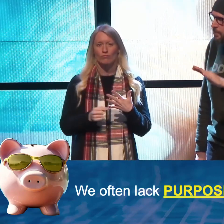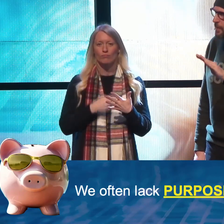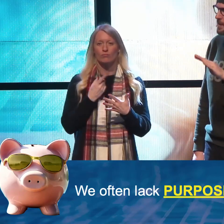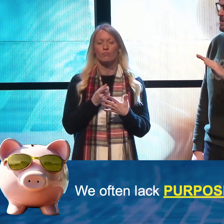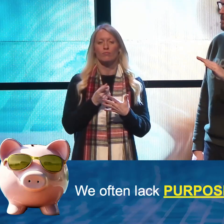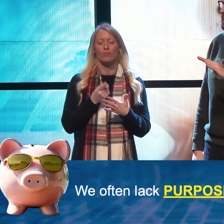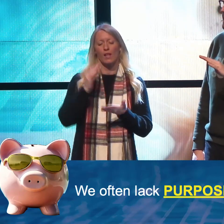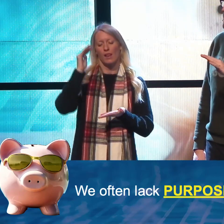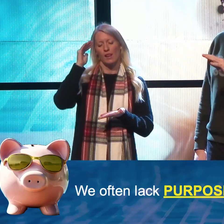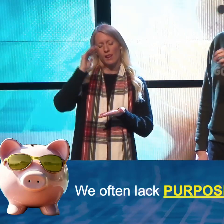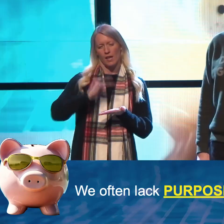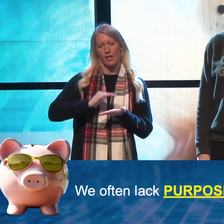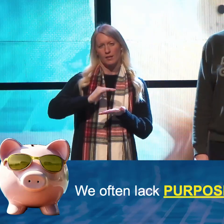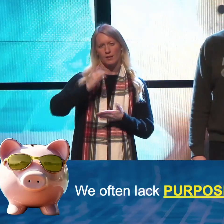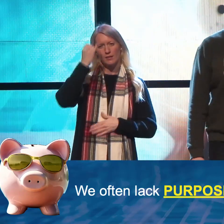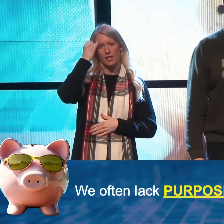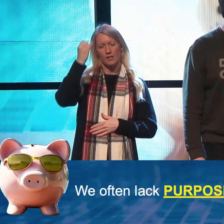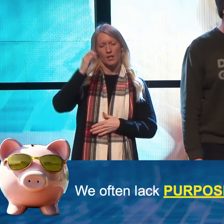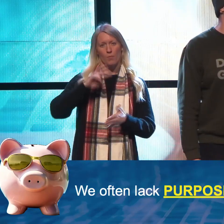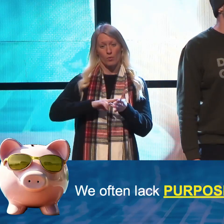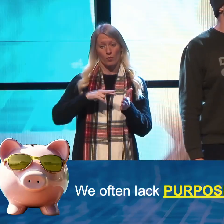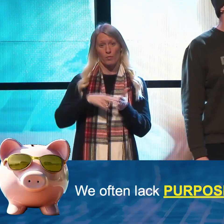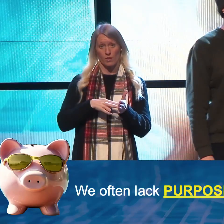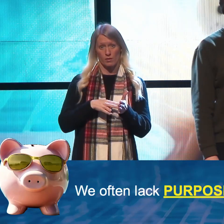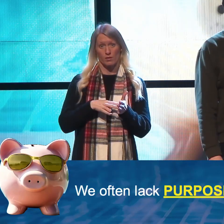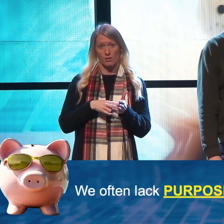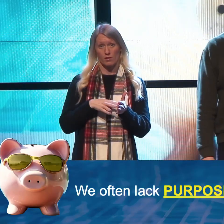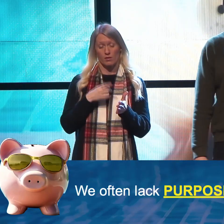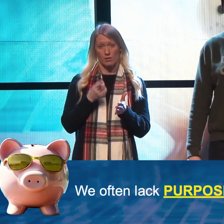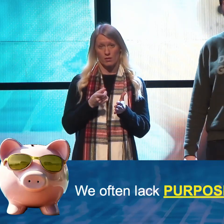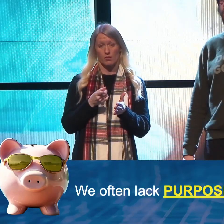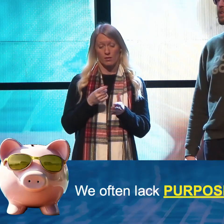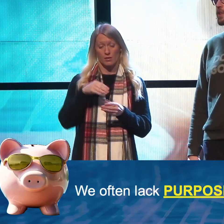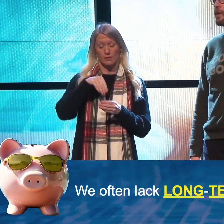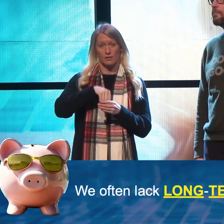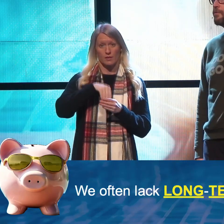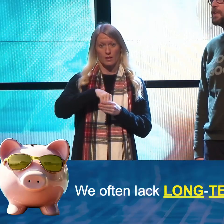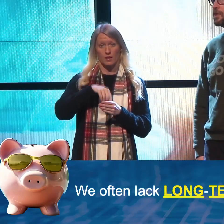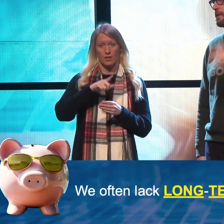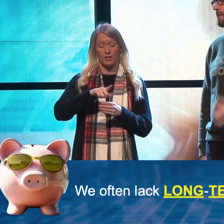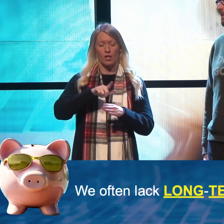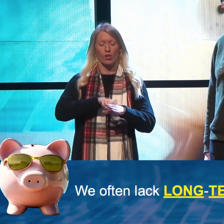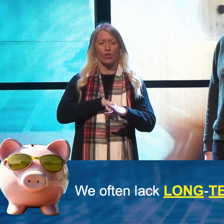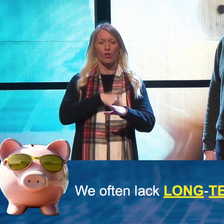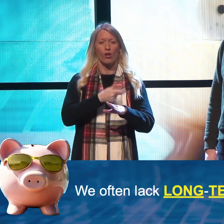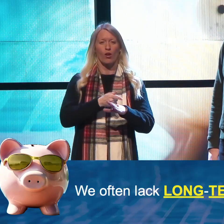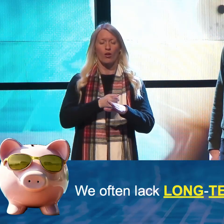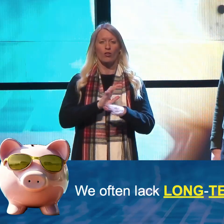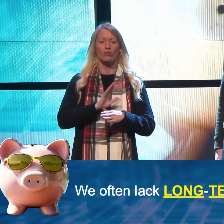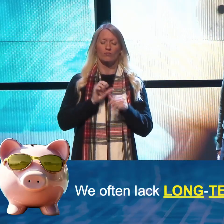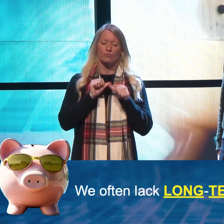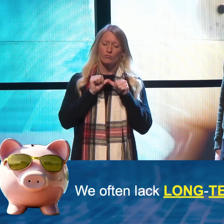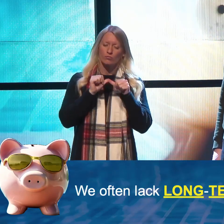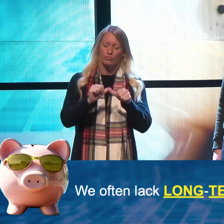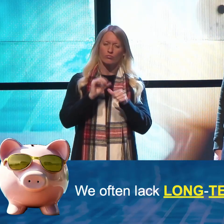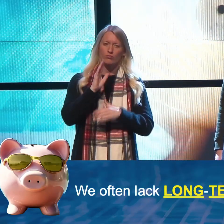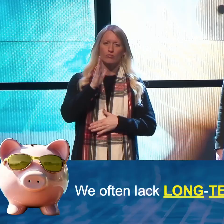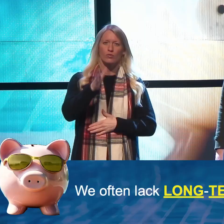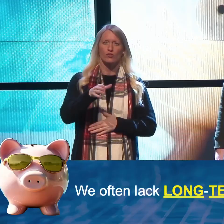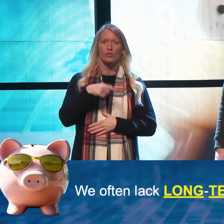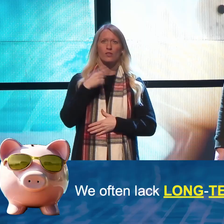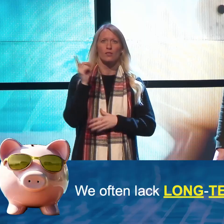of purpose. And inside of purpose is this idea of a long-term vision for our